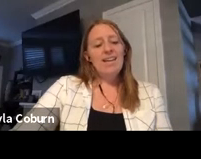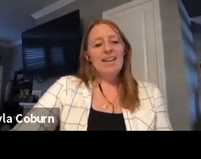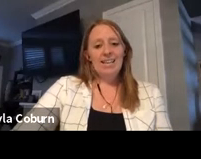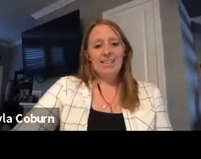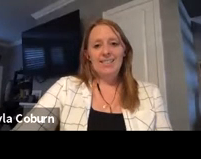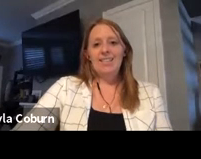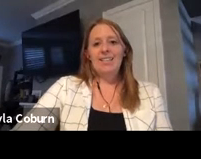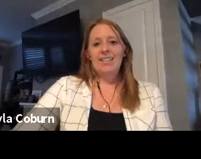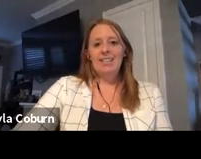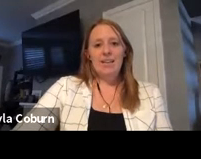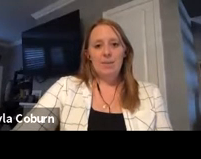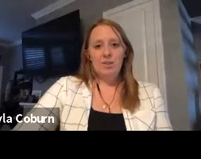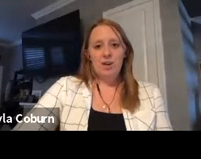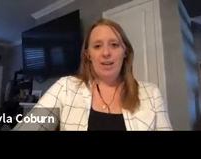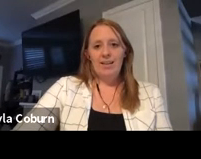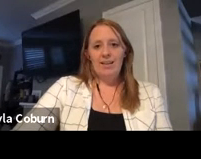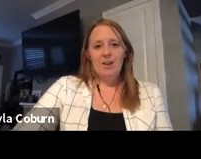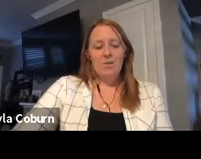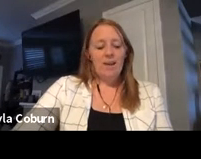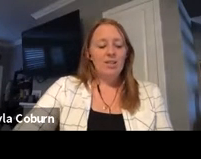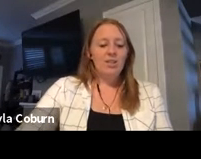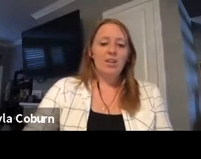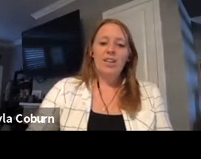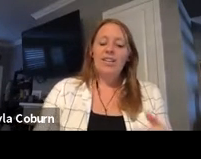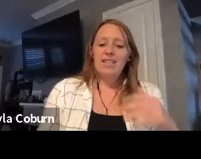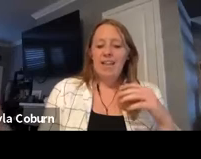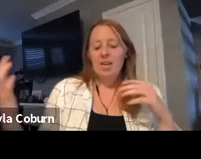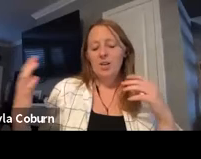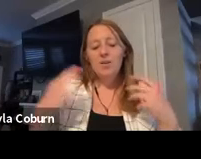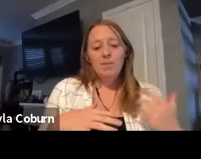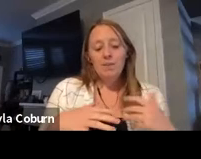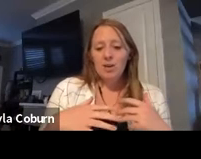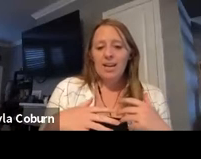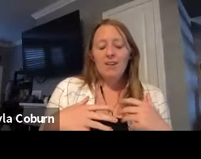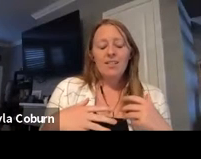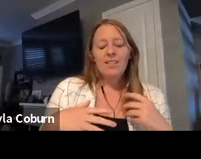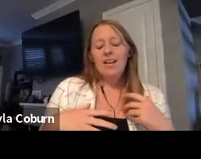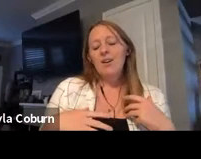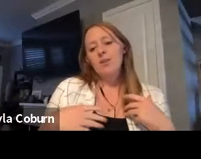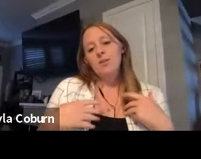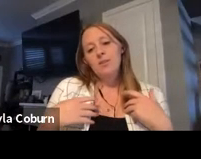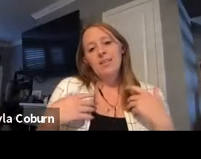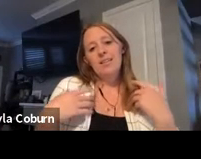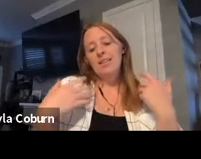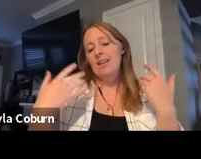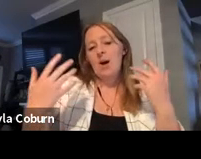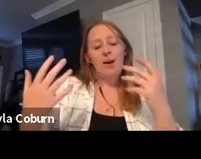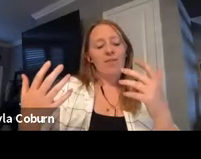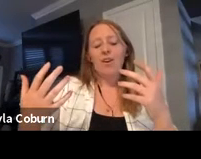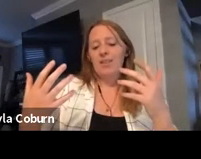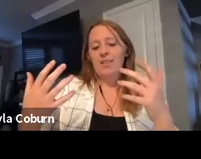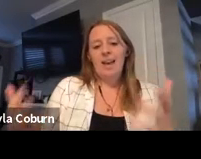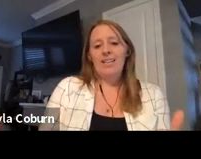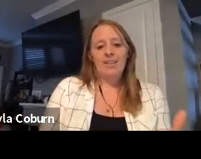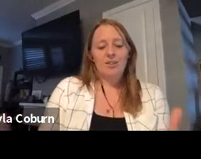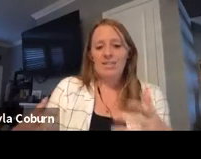And then next is to demonstrate. Make sure that you're demonstrating how the sign goes,